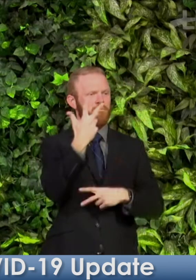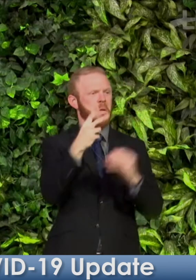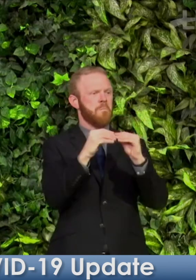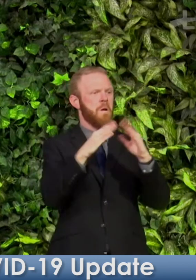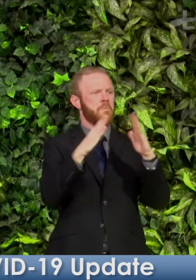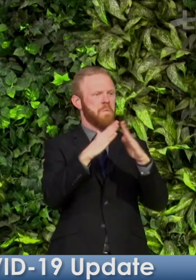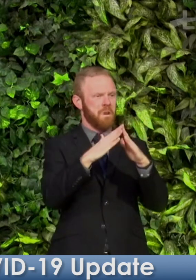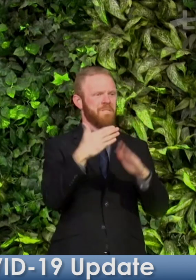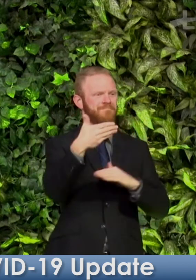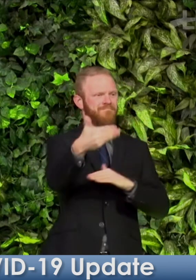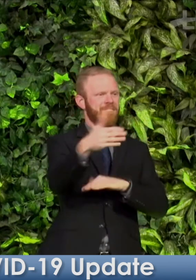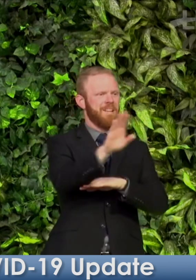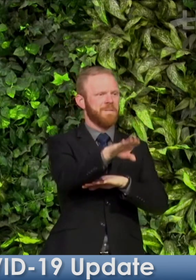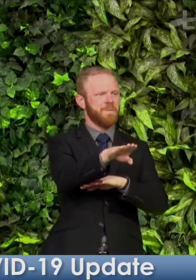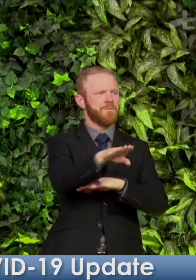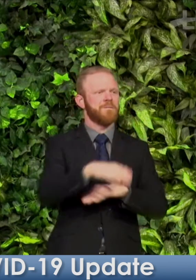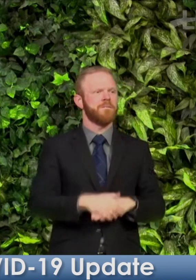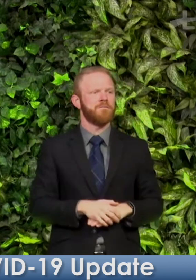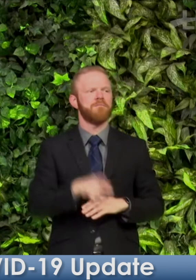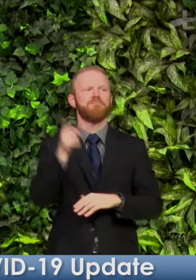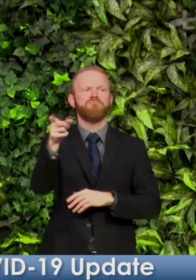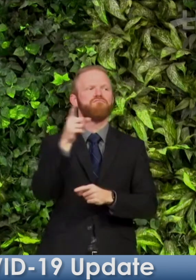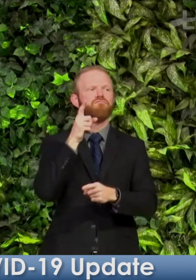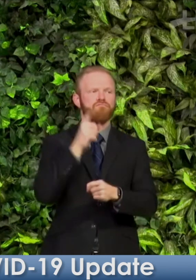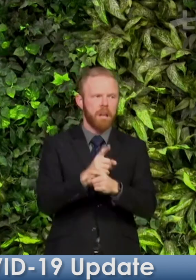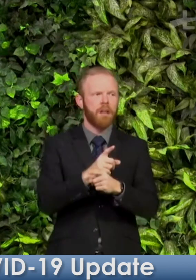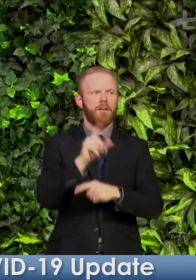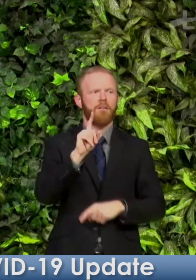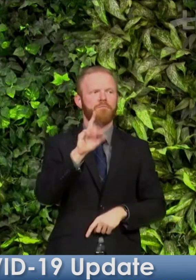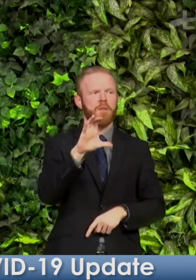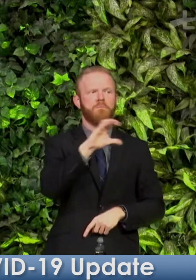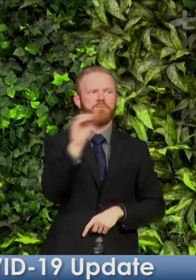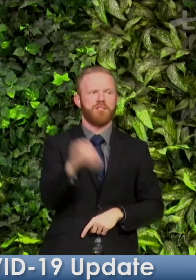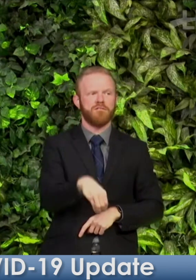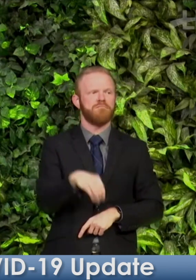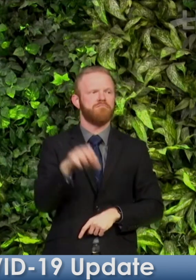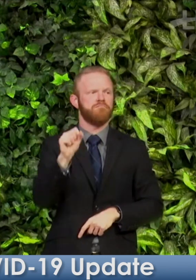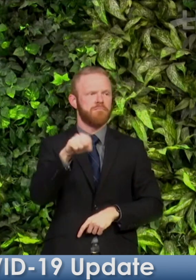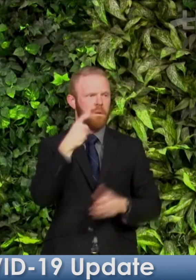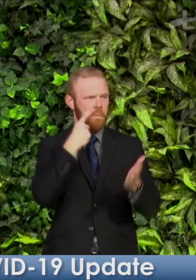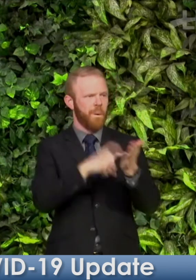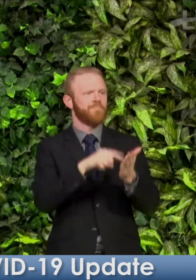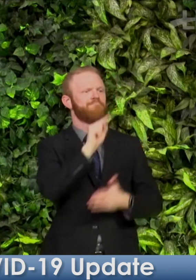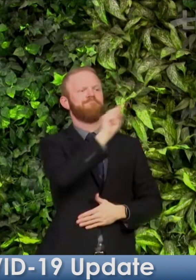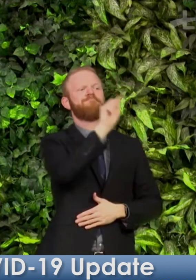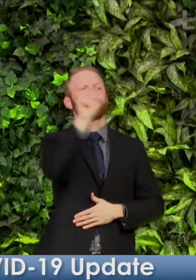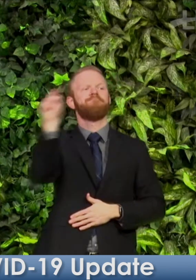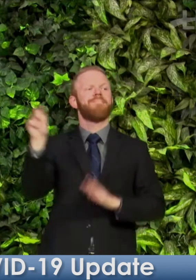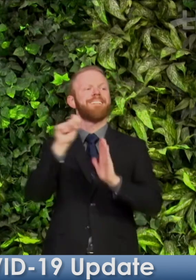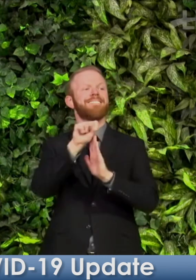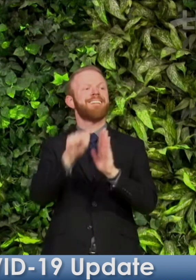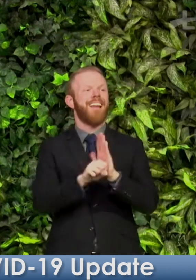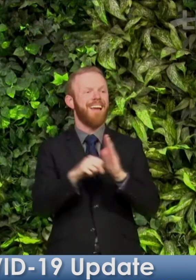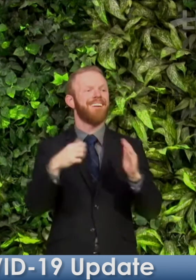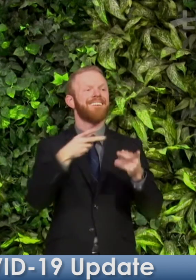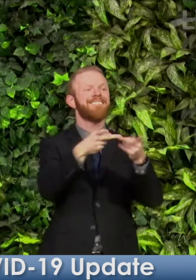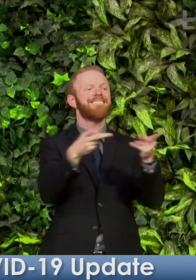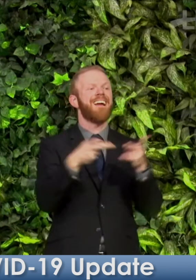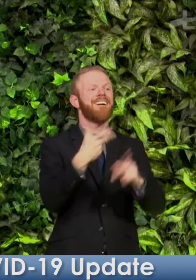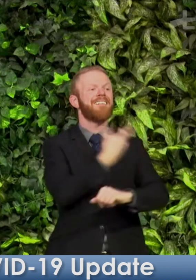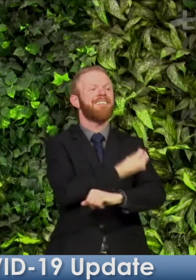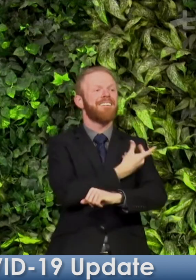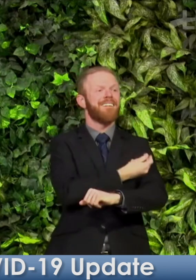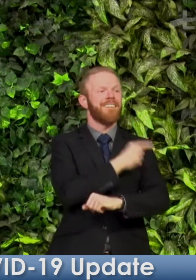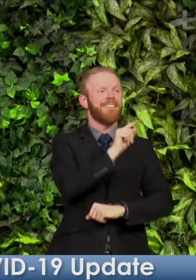absolutely correct. We are starting to see in every part of the state these sites pull back on the basis of